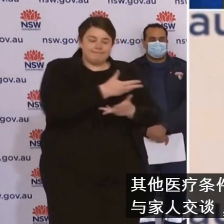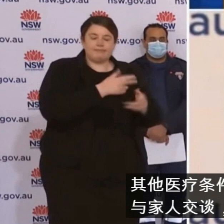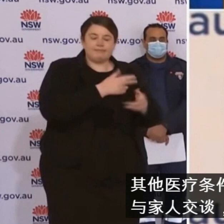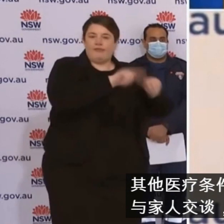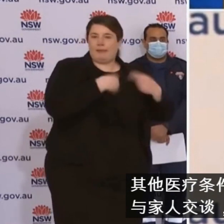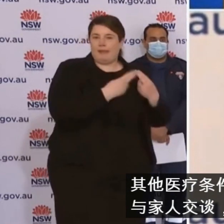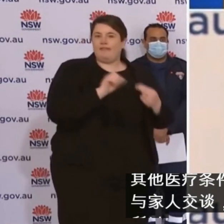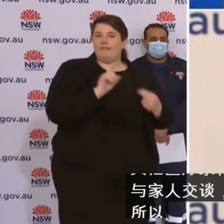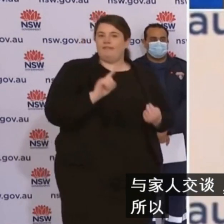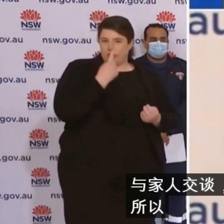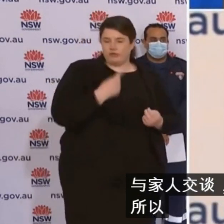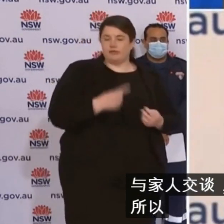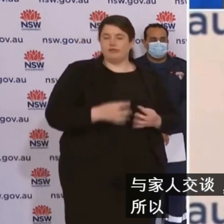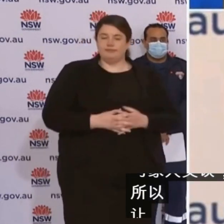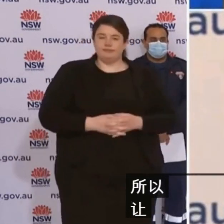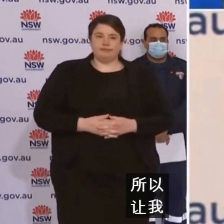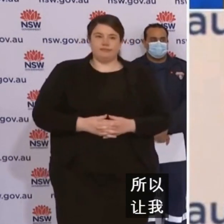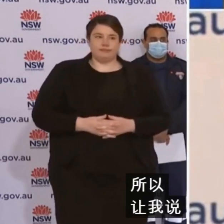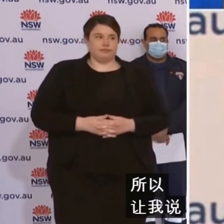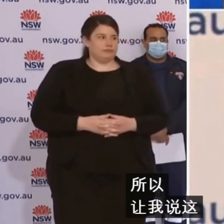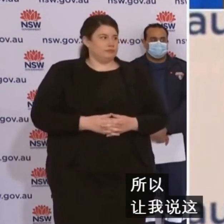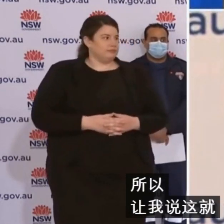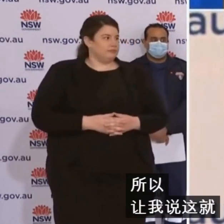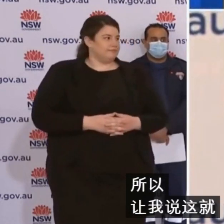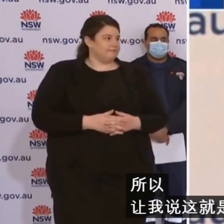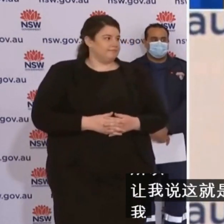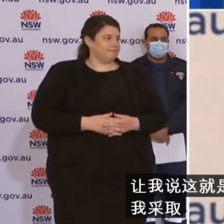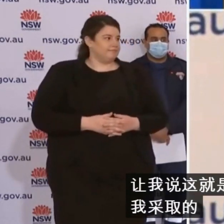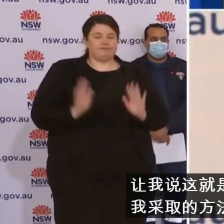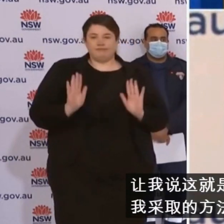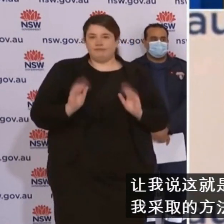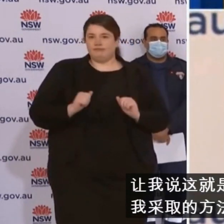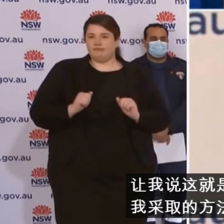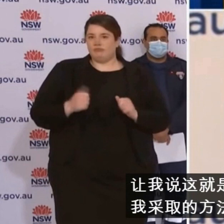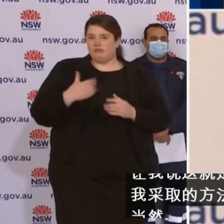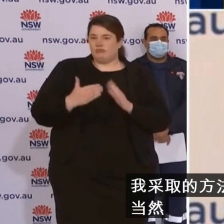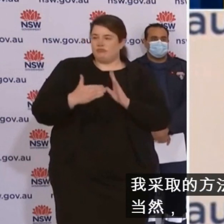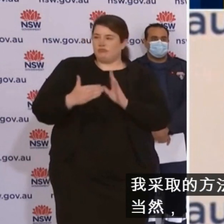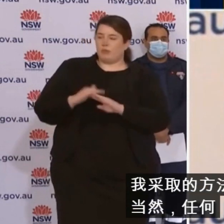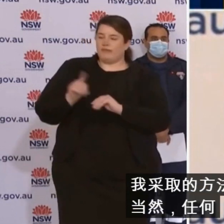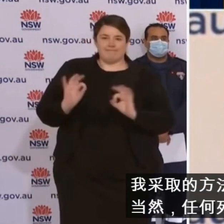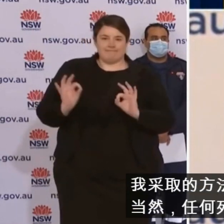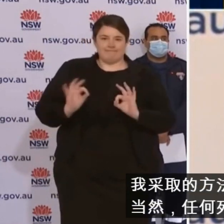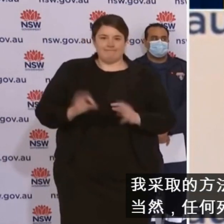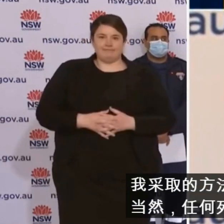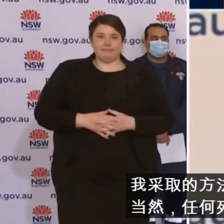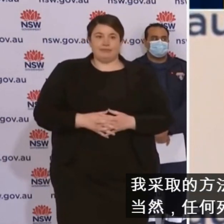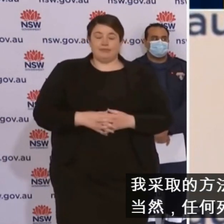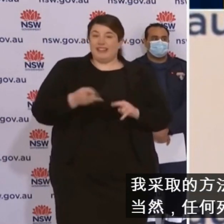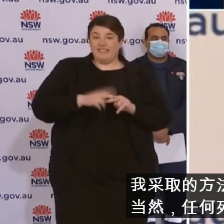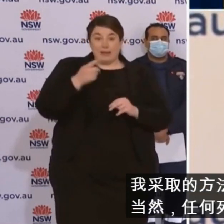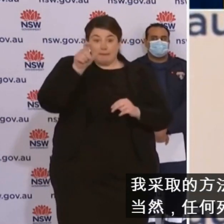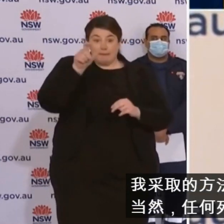family. So let me just say that that is the approach I'm taking. Certainly any death is